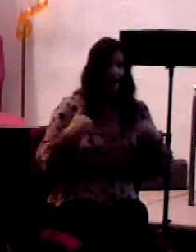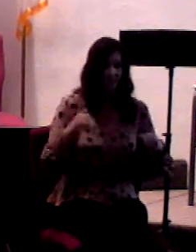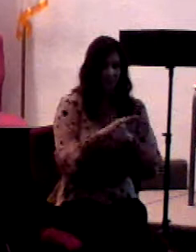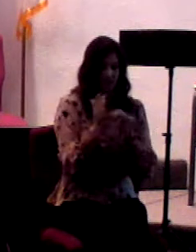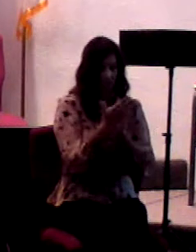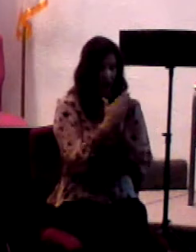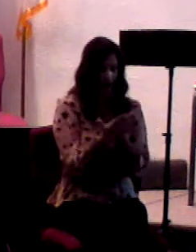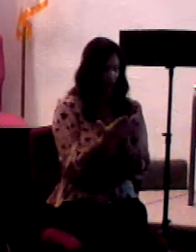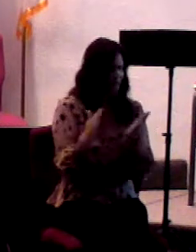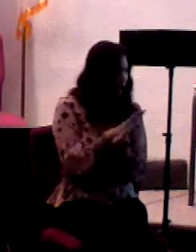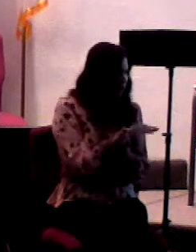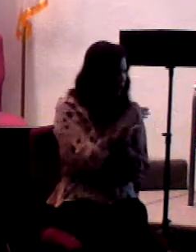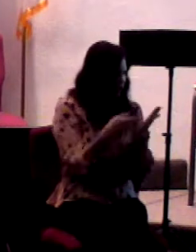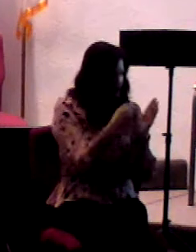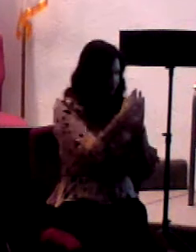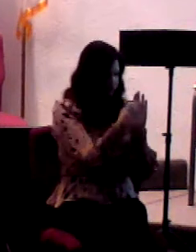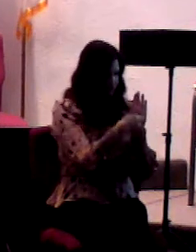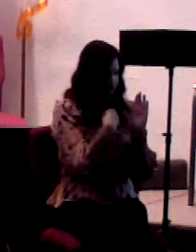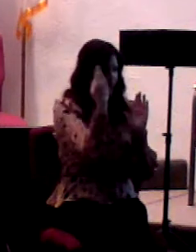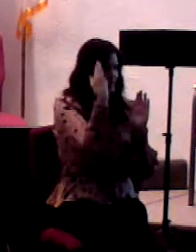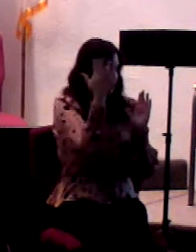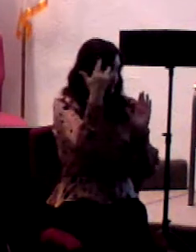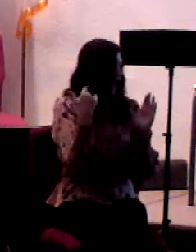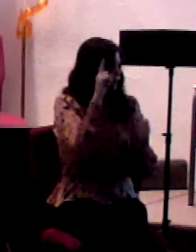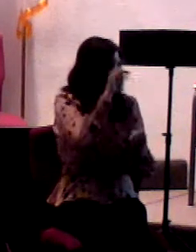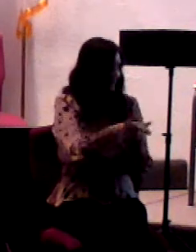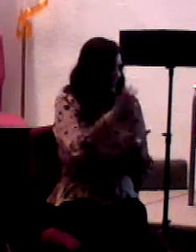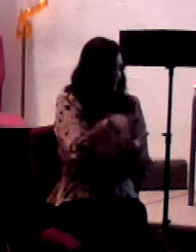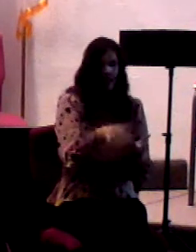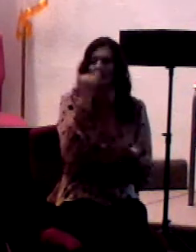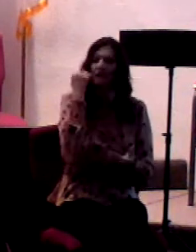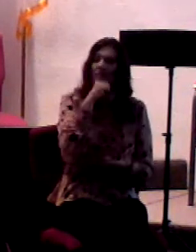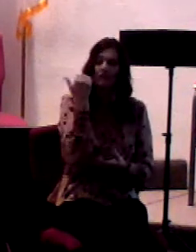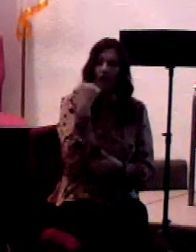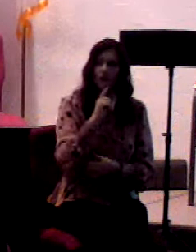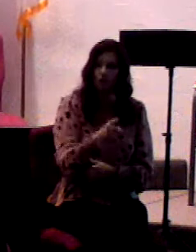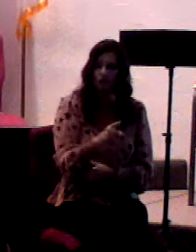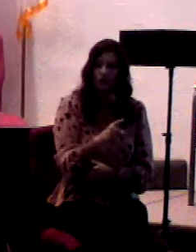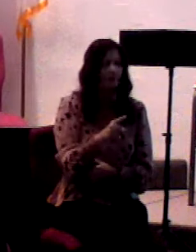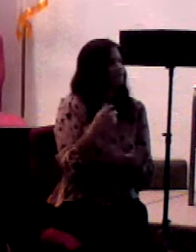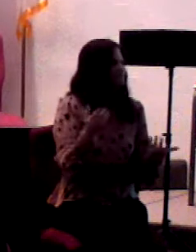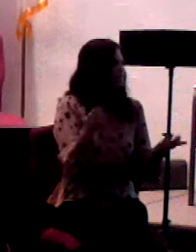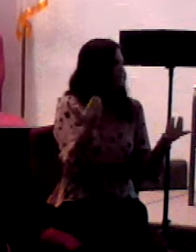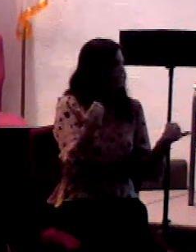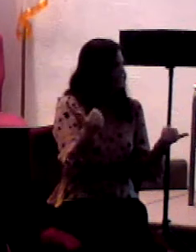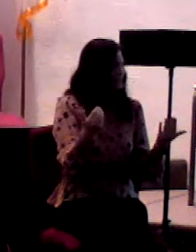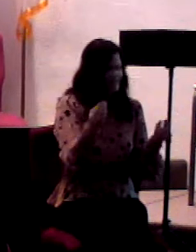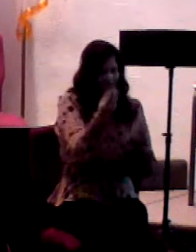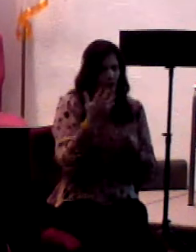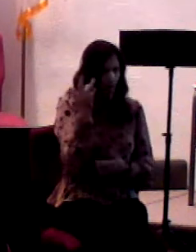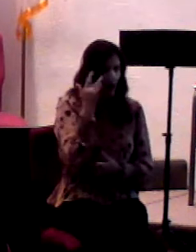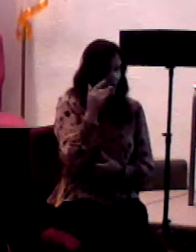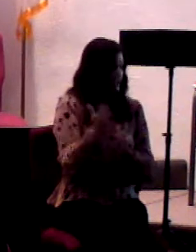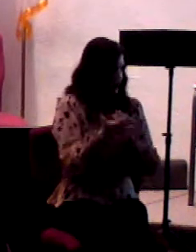of reasons why we believe that. So if you're not quite sure, let me have some input into your thought.